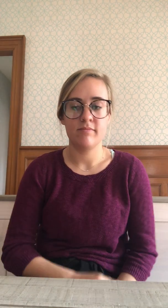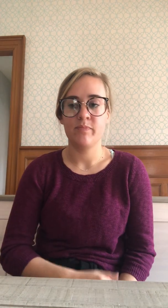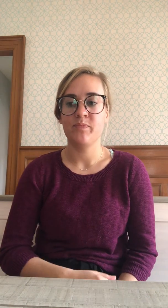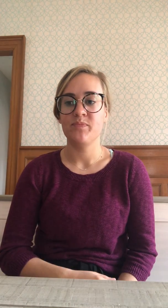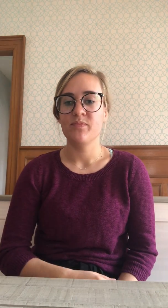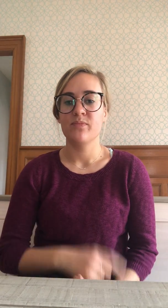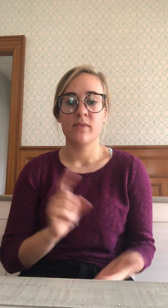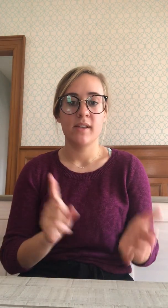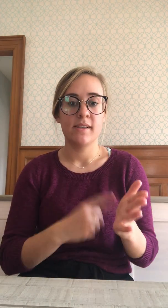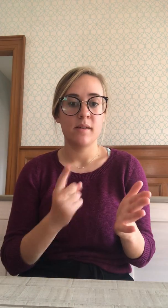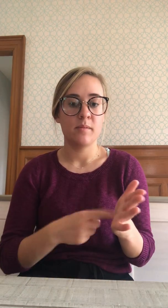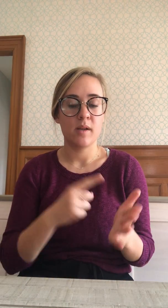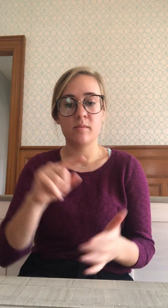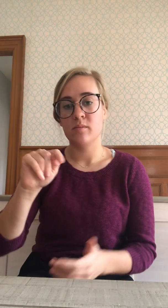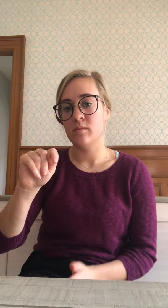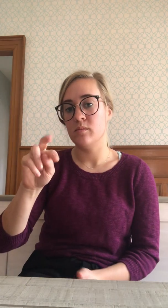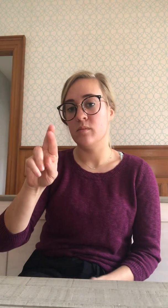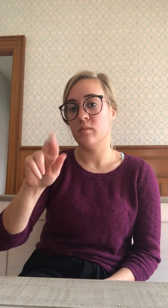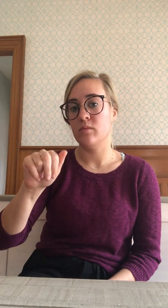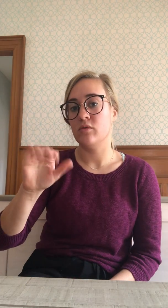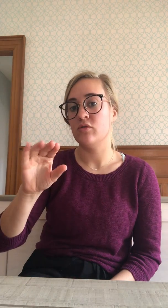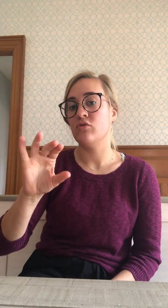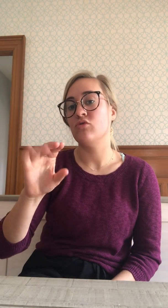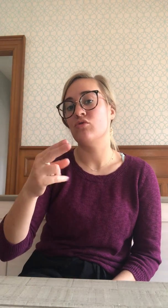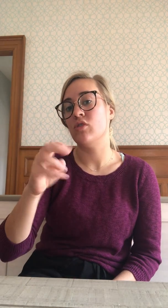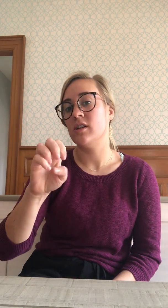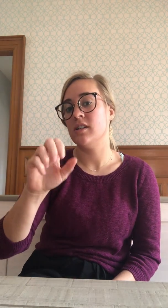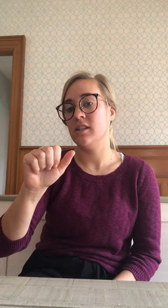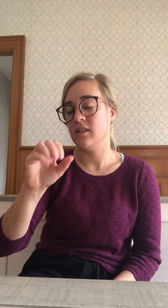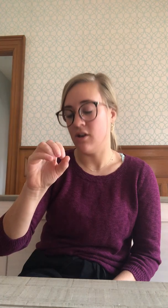Sometimes a tracheostomy is necessary to help these children to breathe.